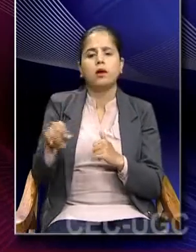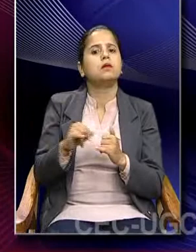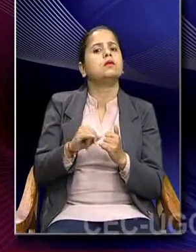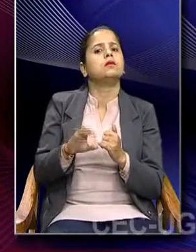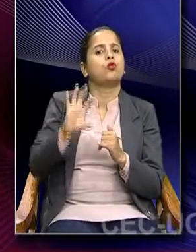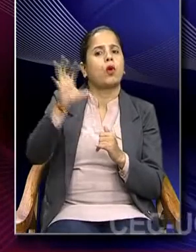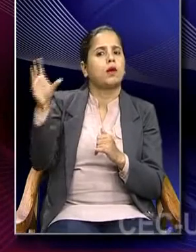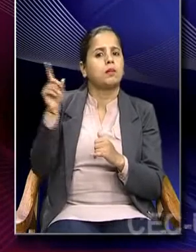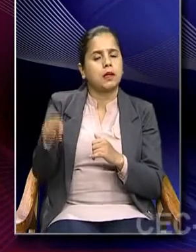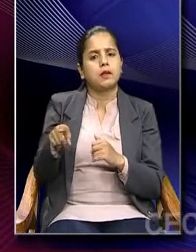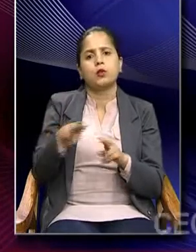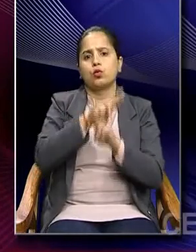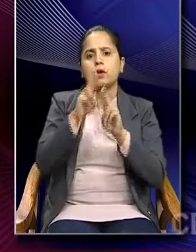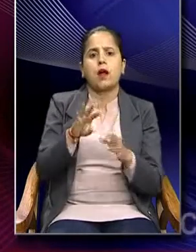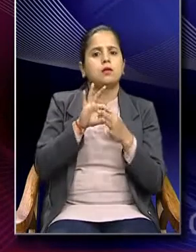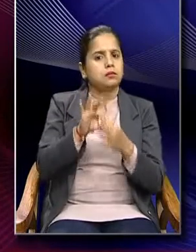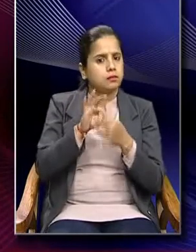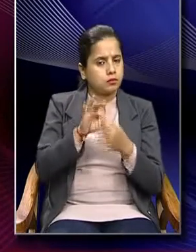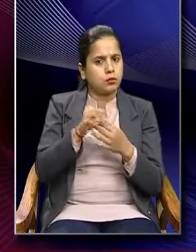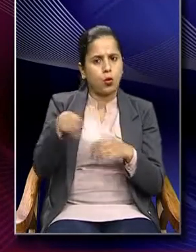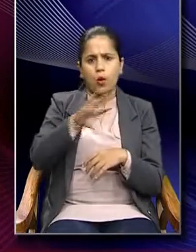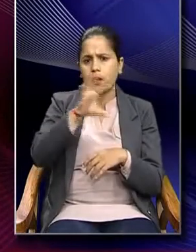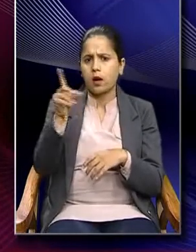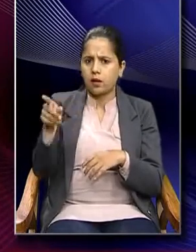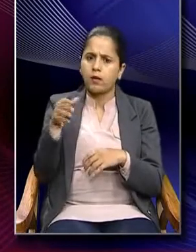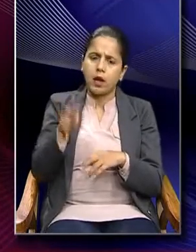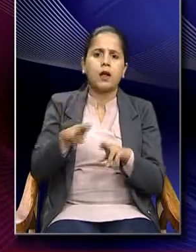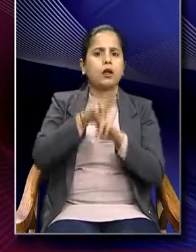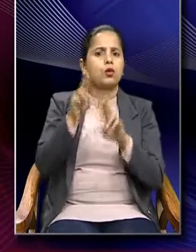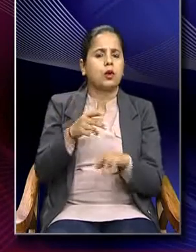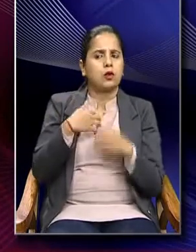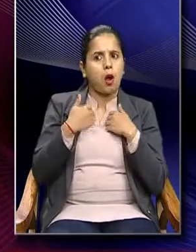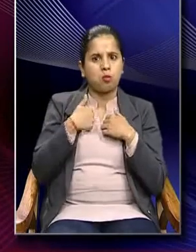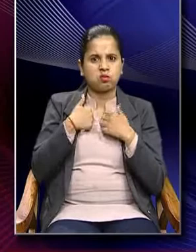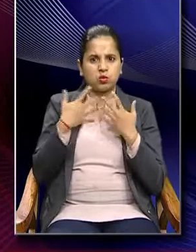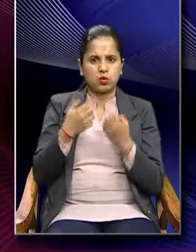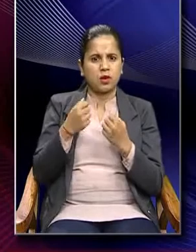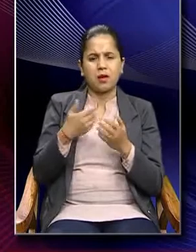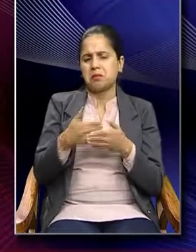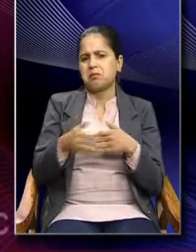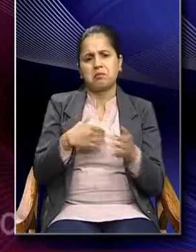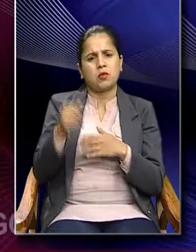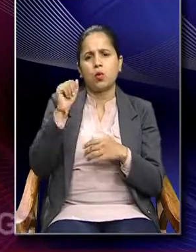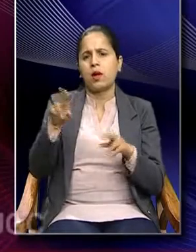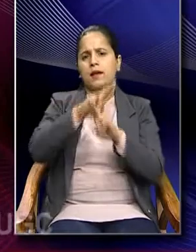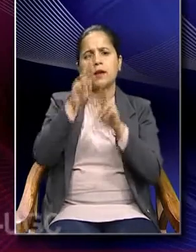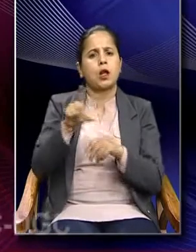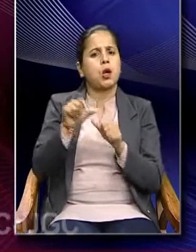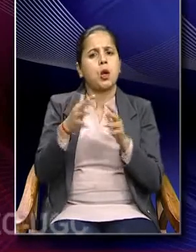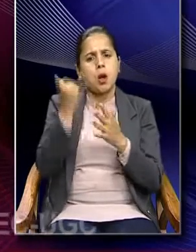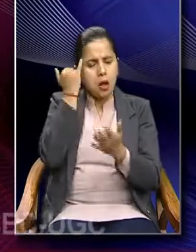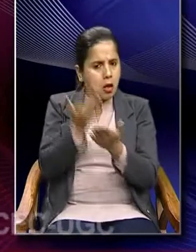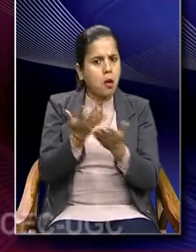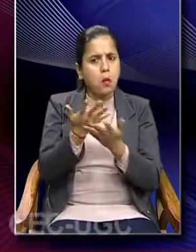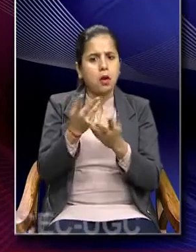international relations. So every country, it should try to pursue its national interest, no matter what international law suggests,